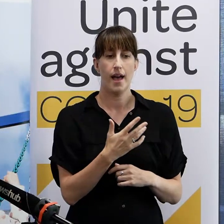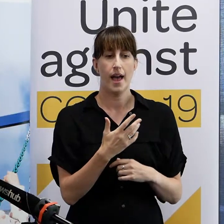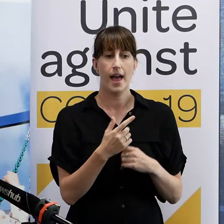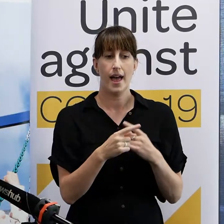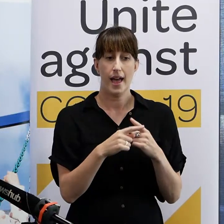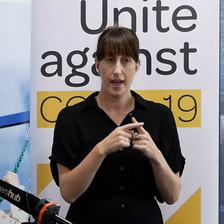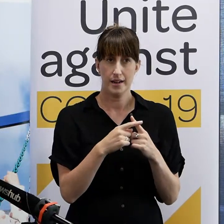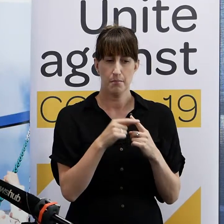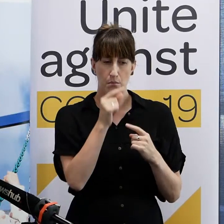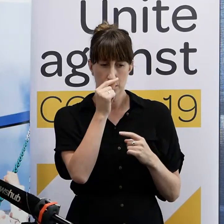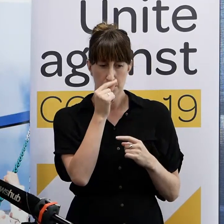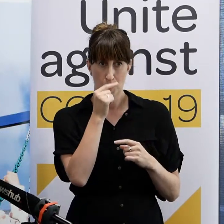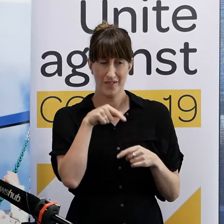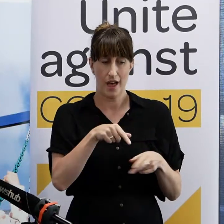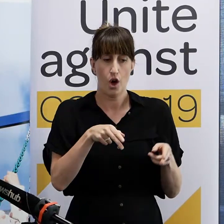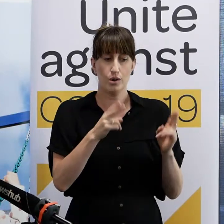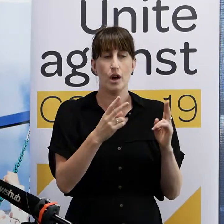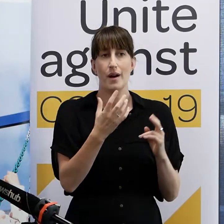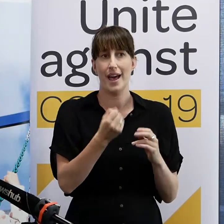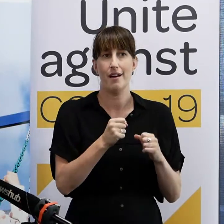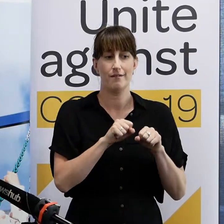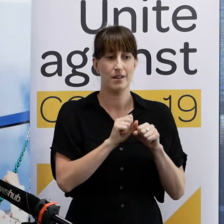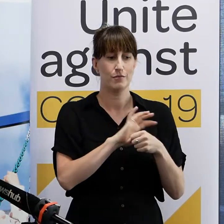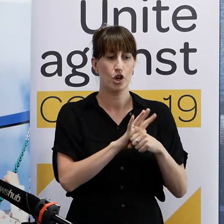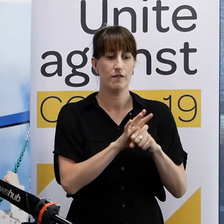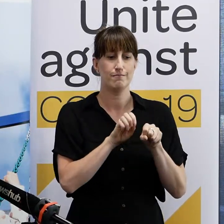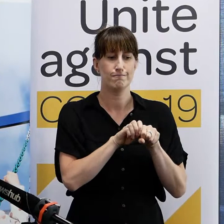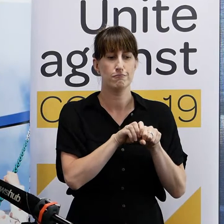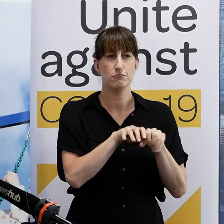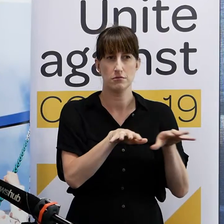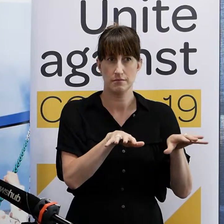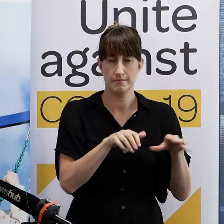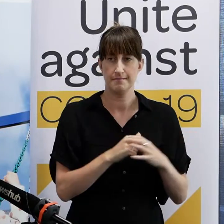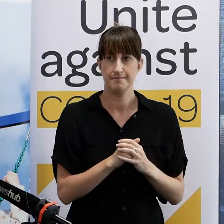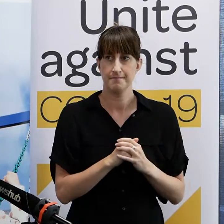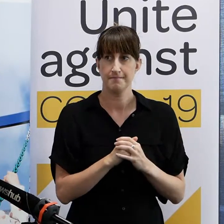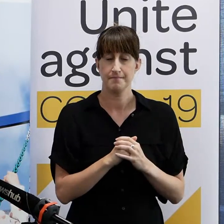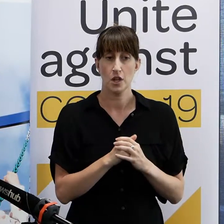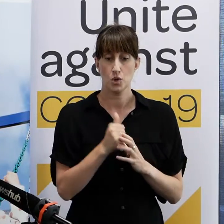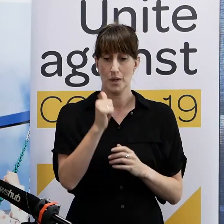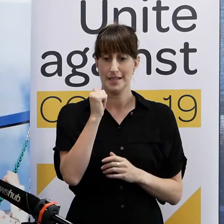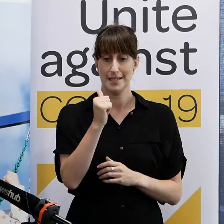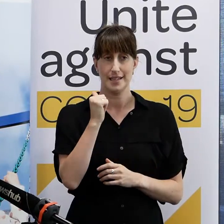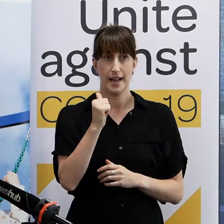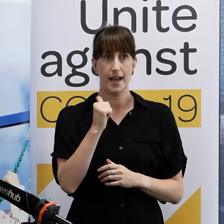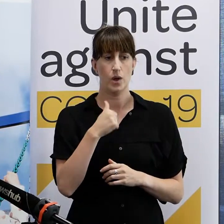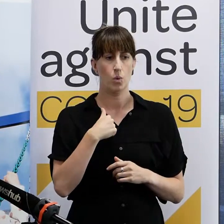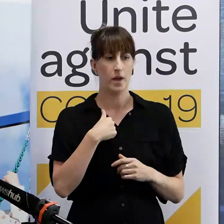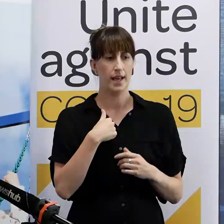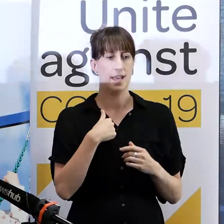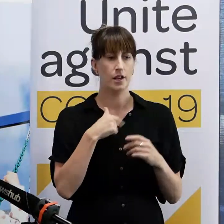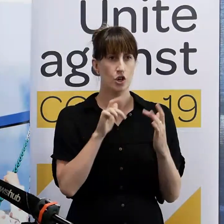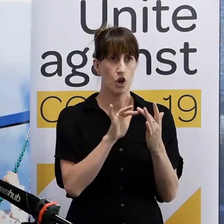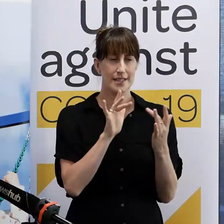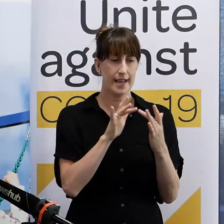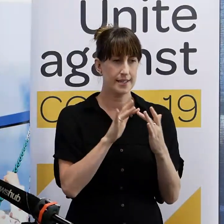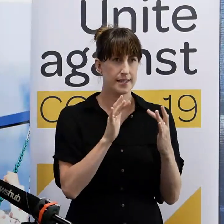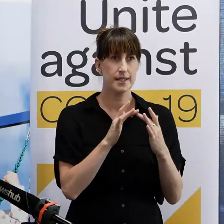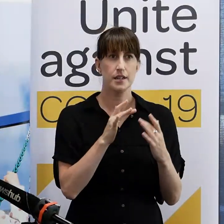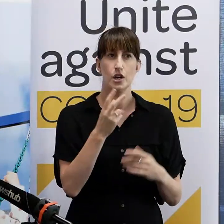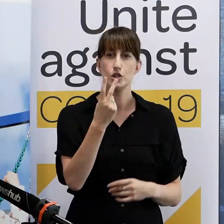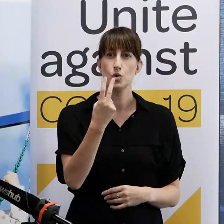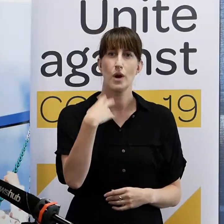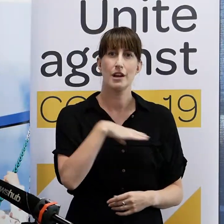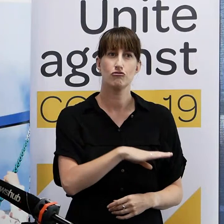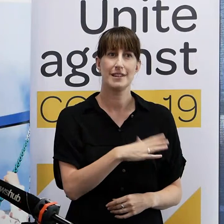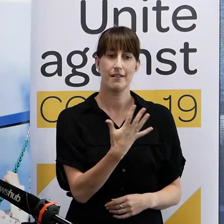facility. And our contact tracing team was hard at work yesterday, contacting those 250 returnees who have subsequently